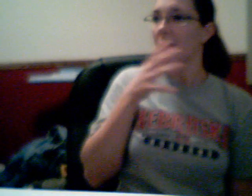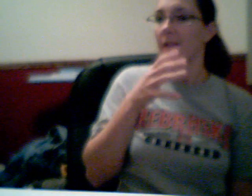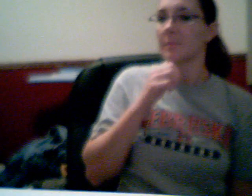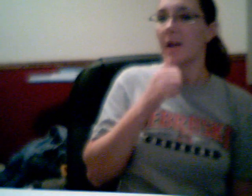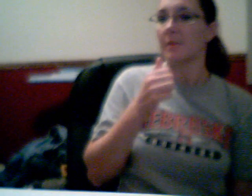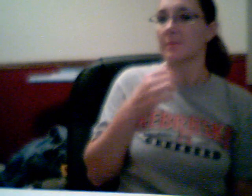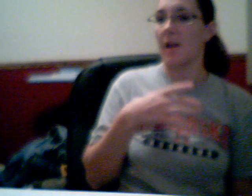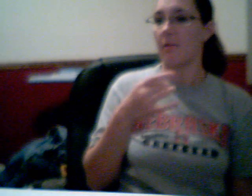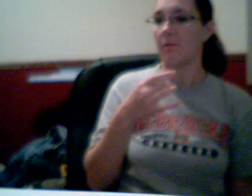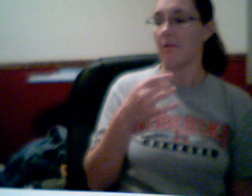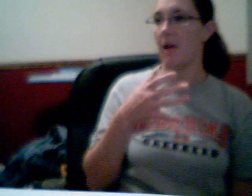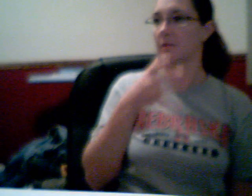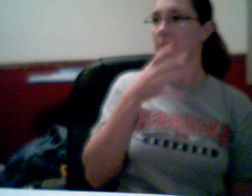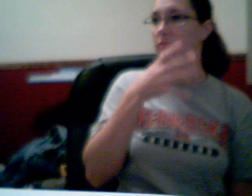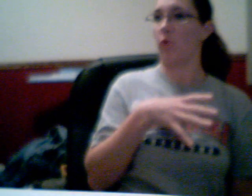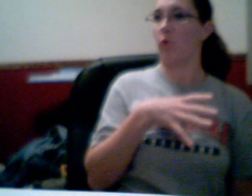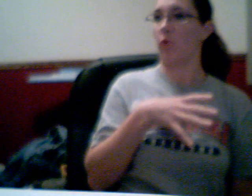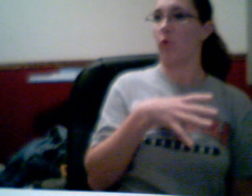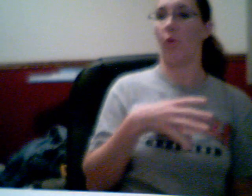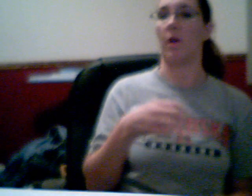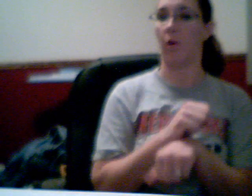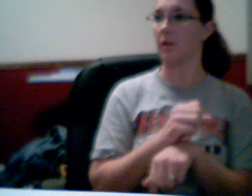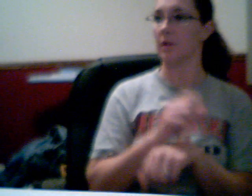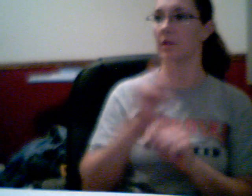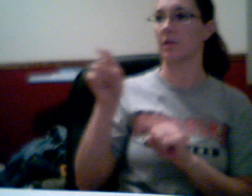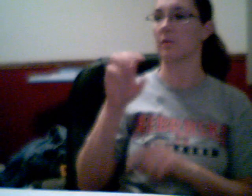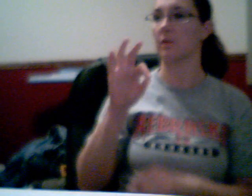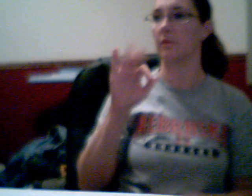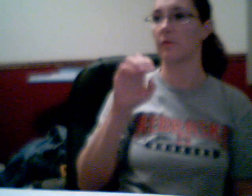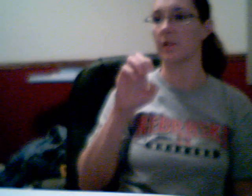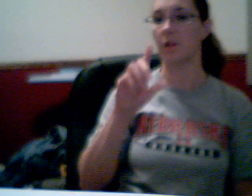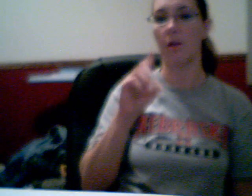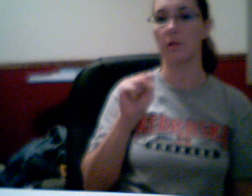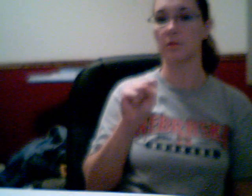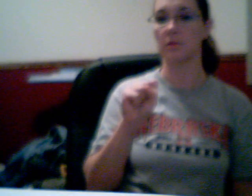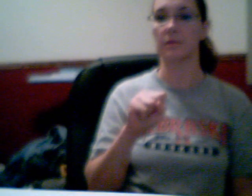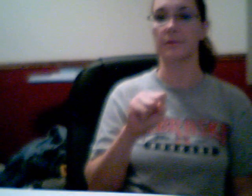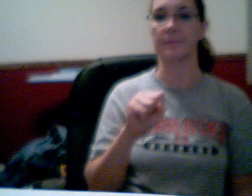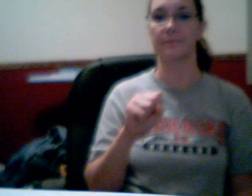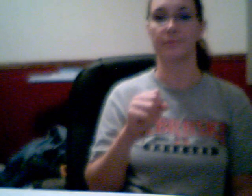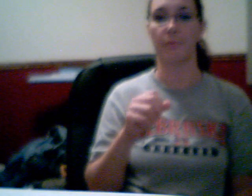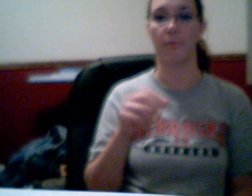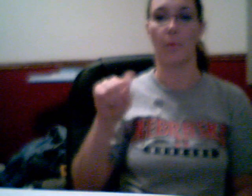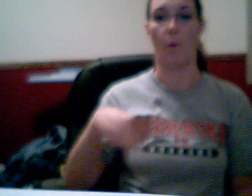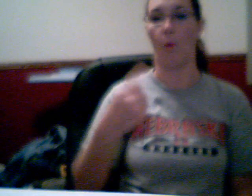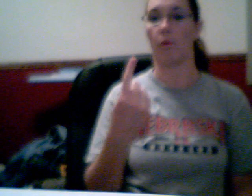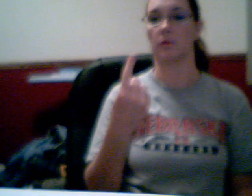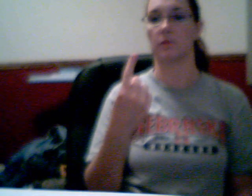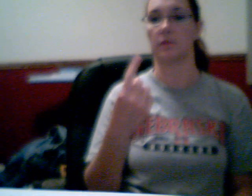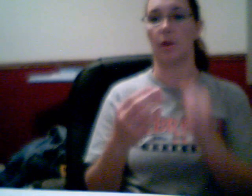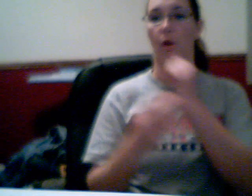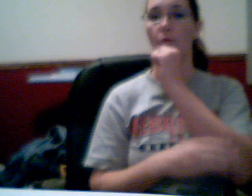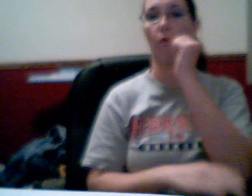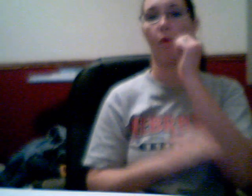jug. Harry was almost 10, but small for her age. And I'll do your share of the housework besides